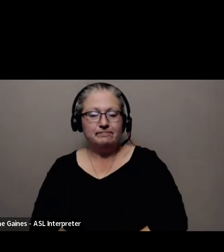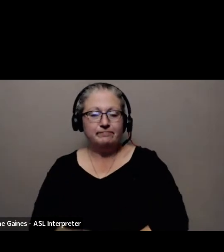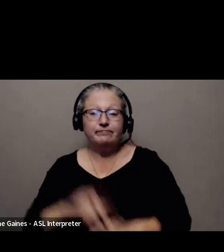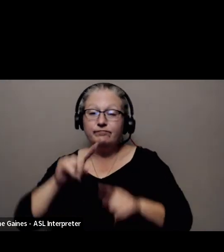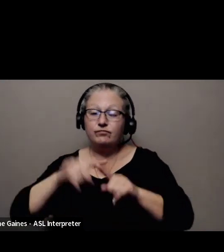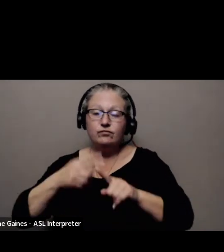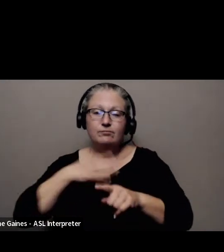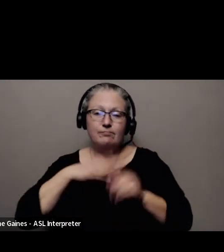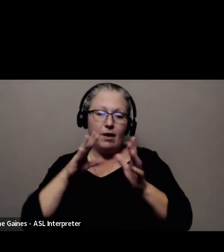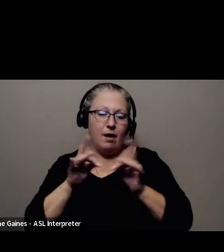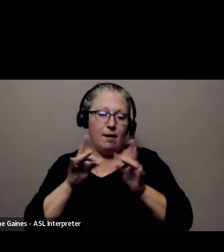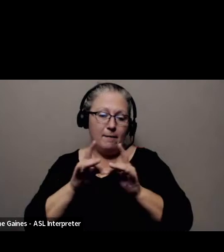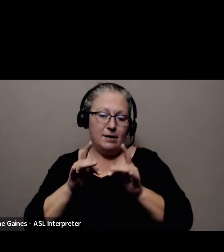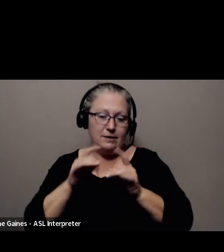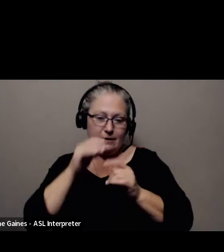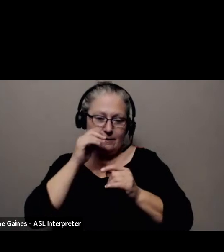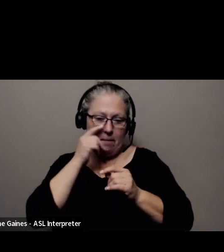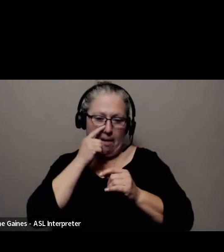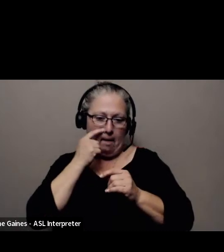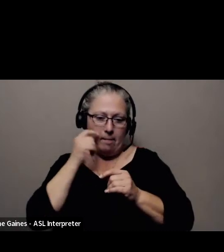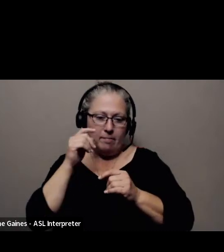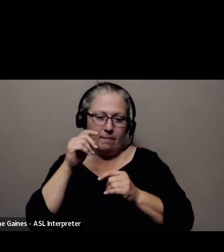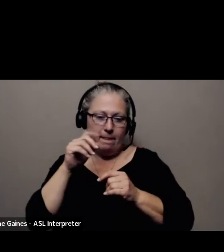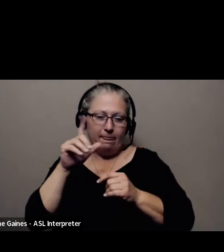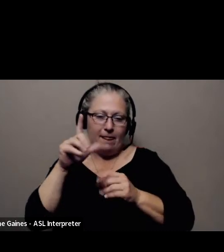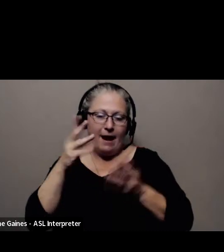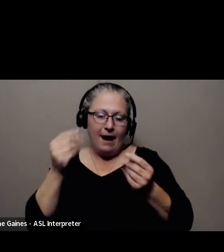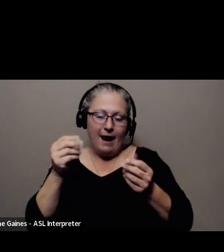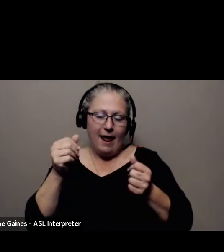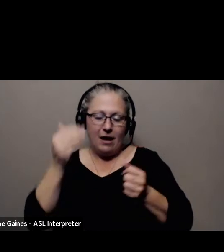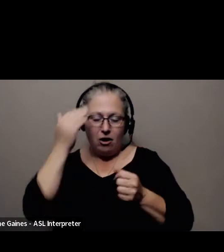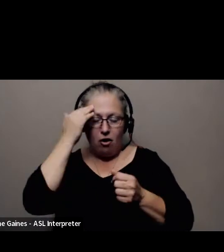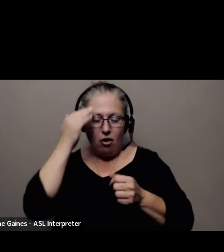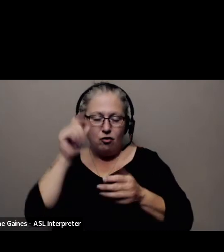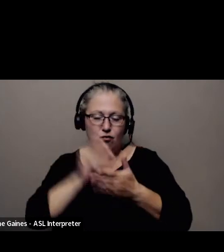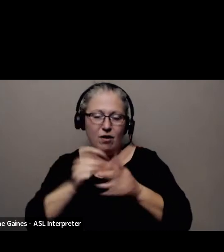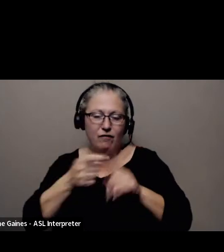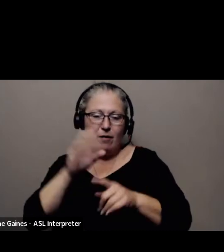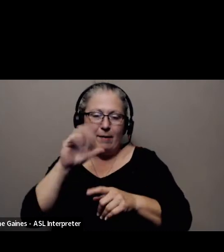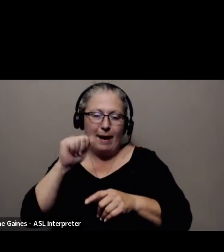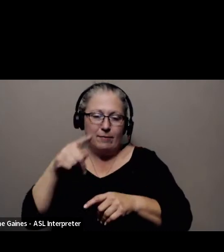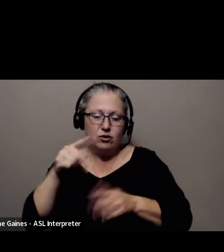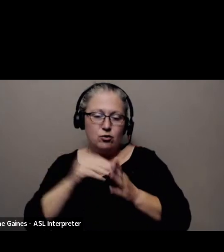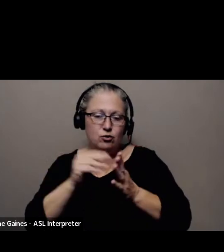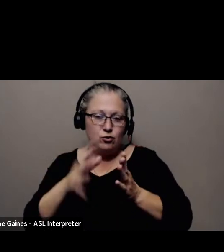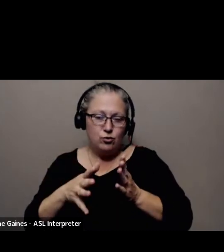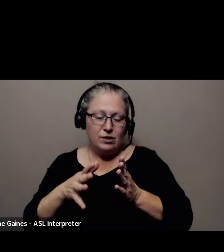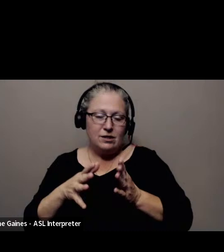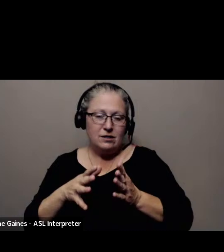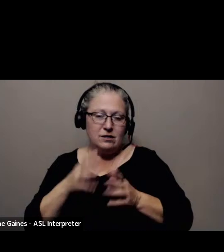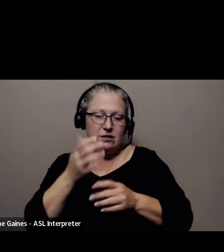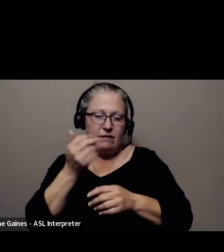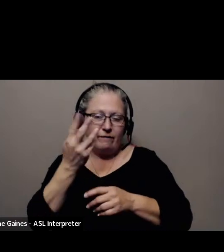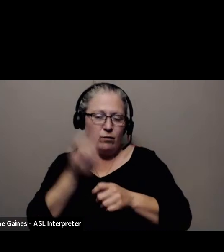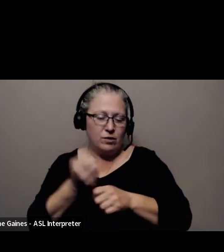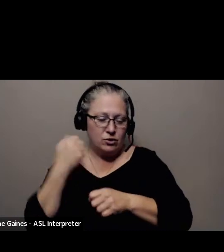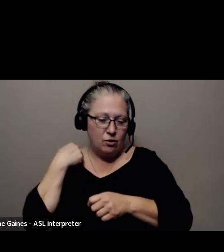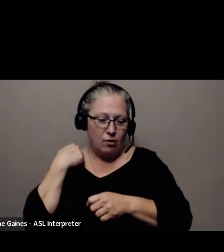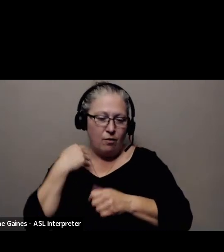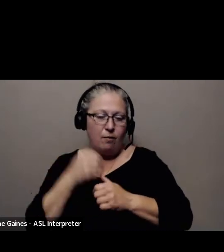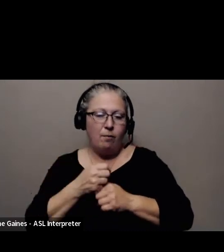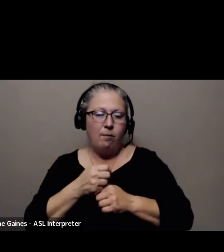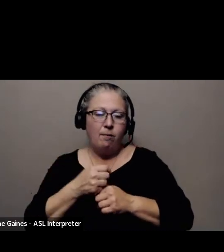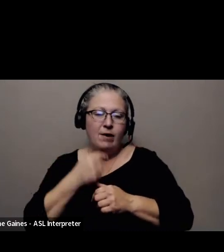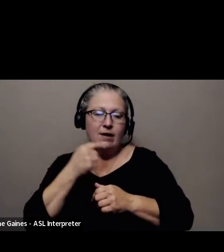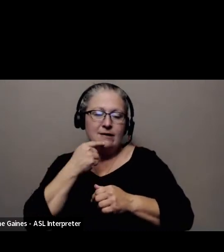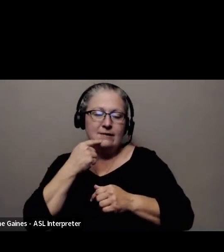start with my comments with a land acknowledgement that was written by the Cappuccino students a couple of years ago. It